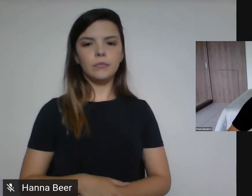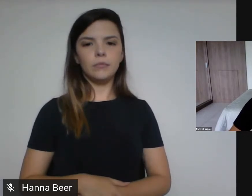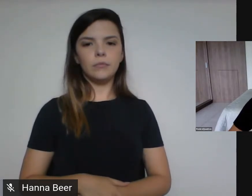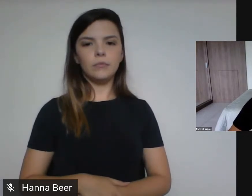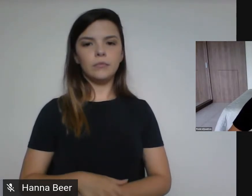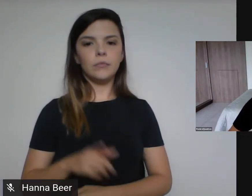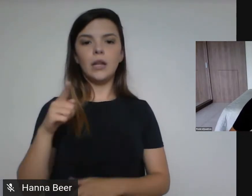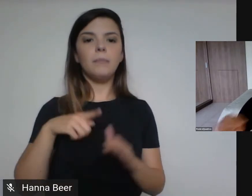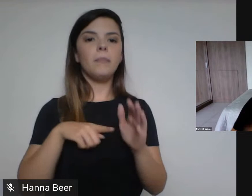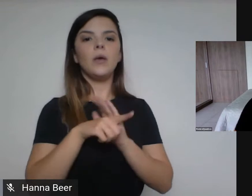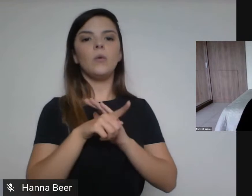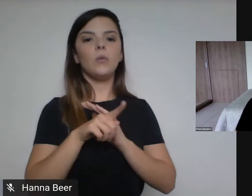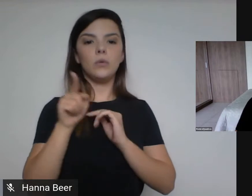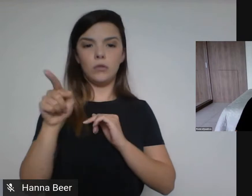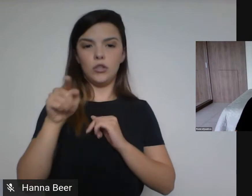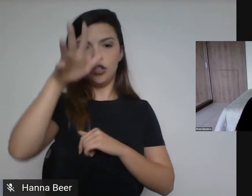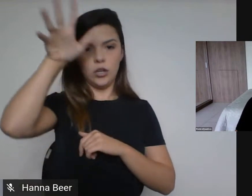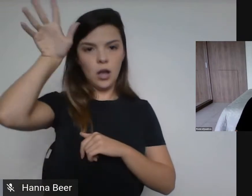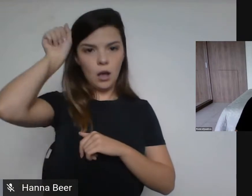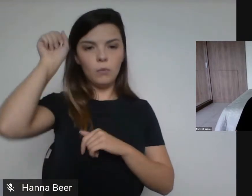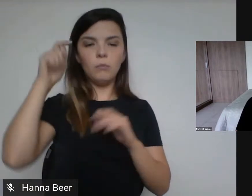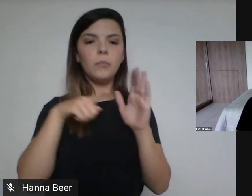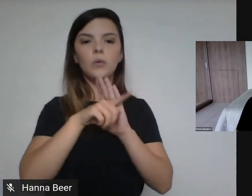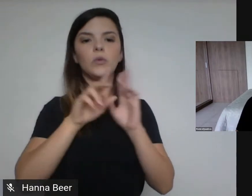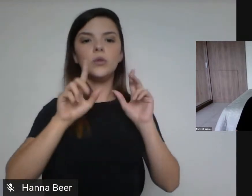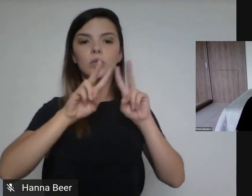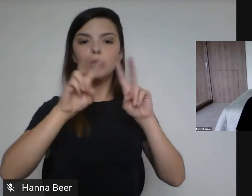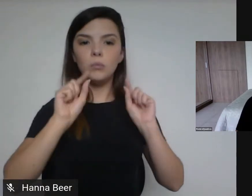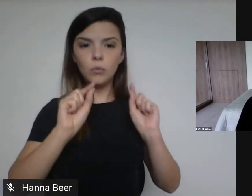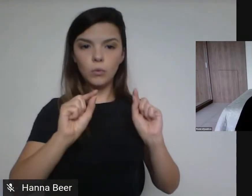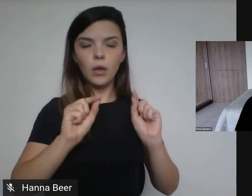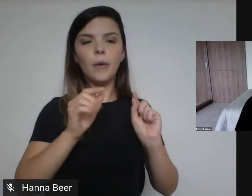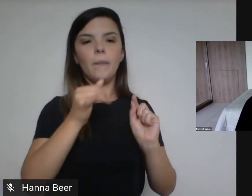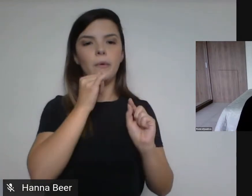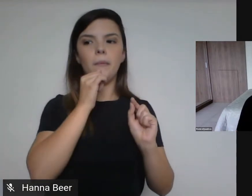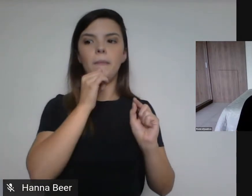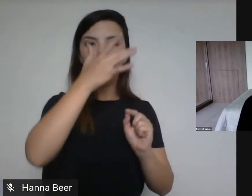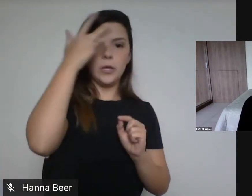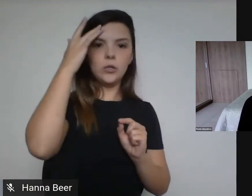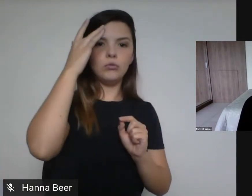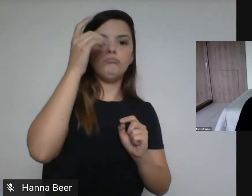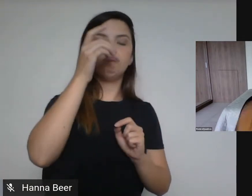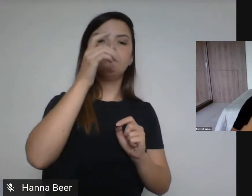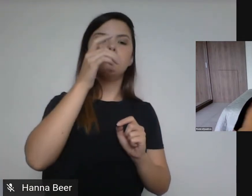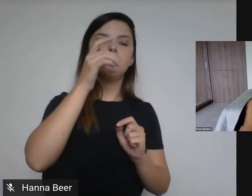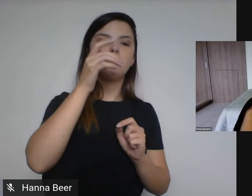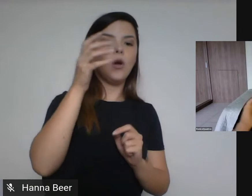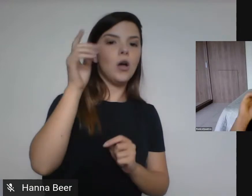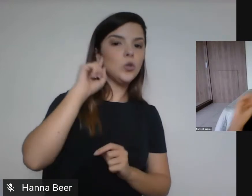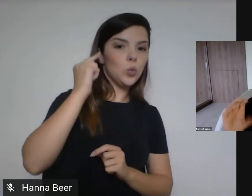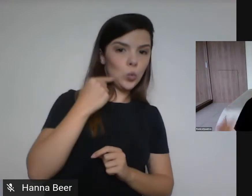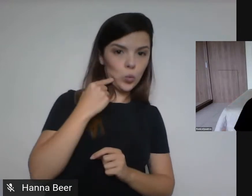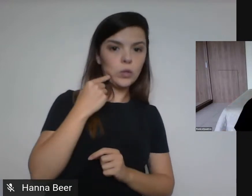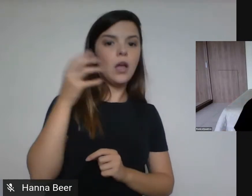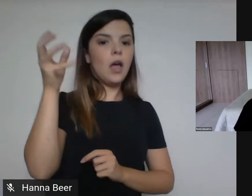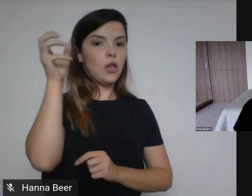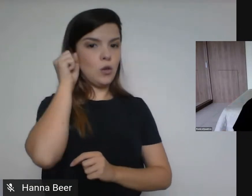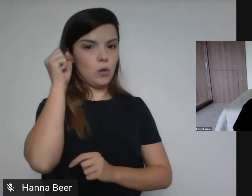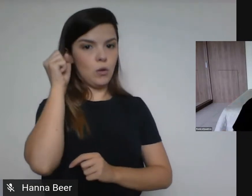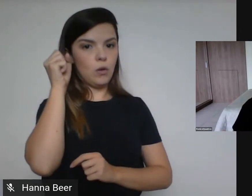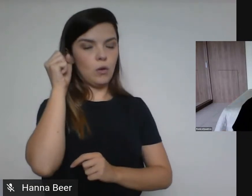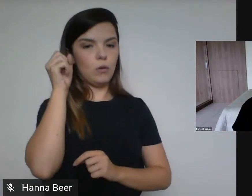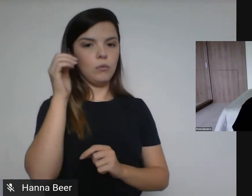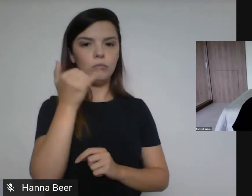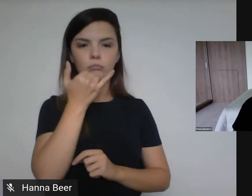asking about difference between deaf signers and oral signer, or oral deaf